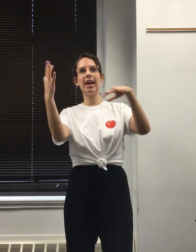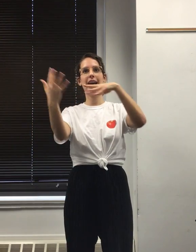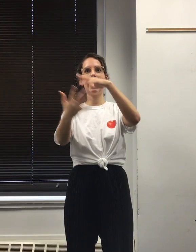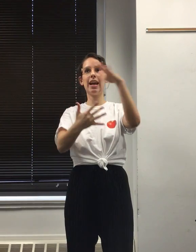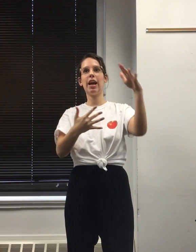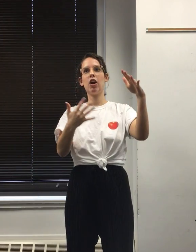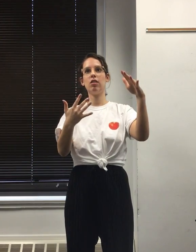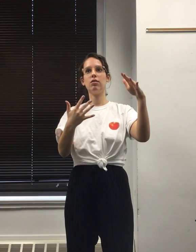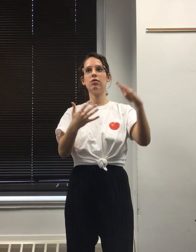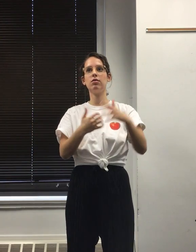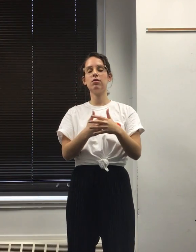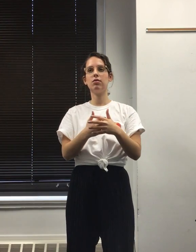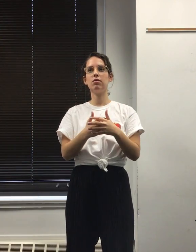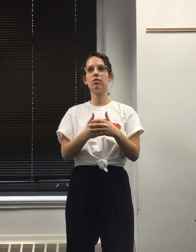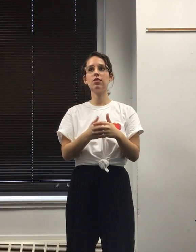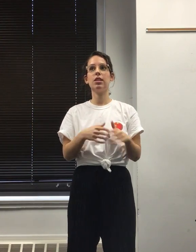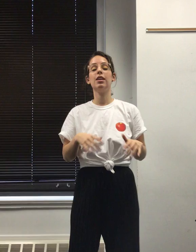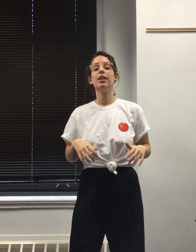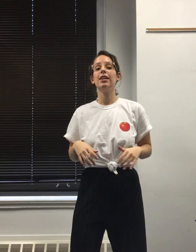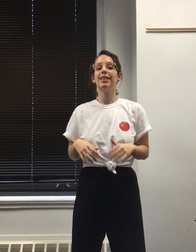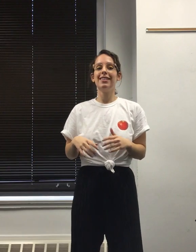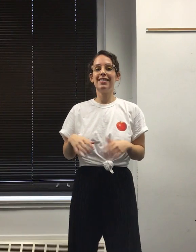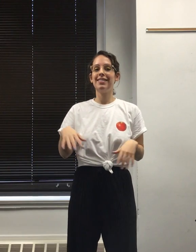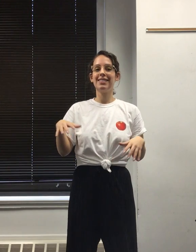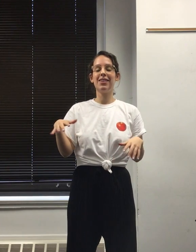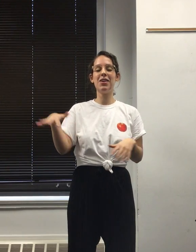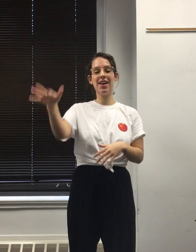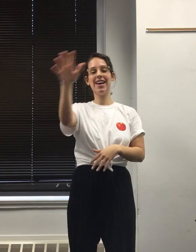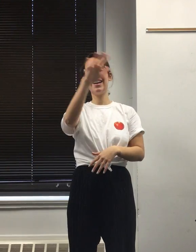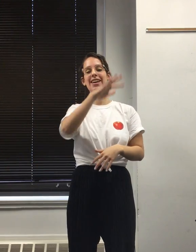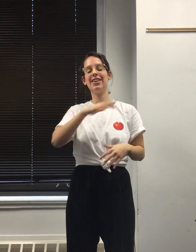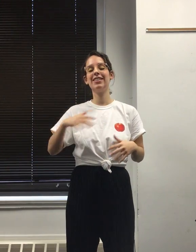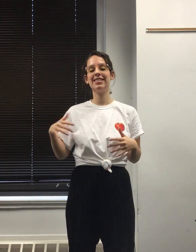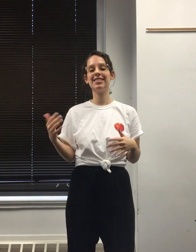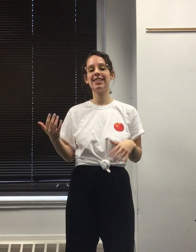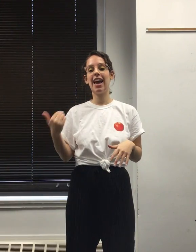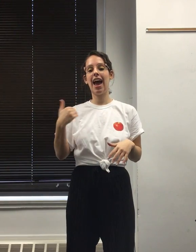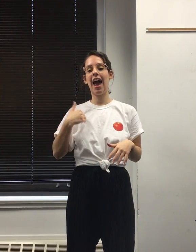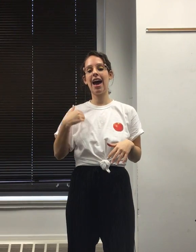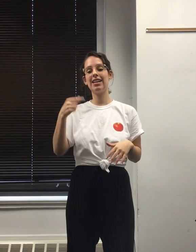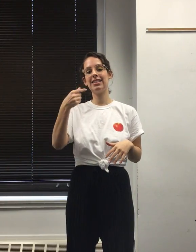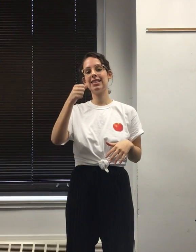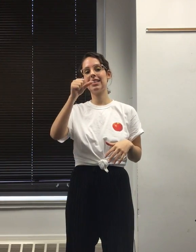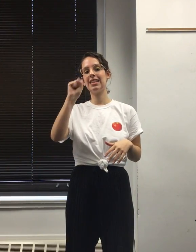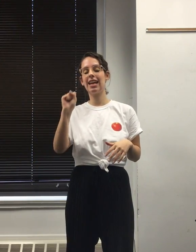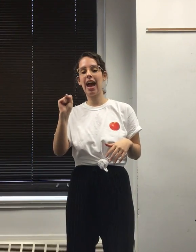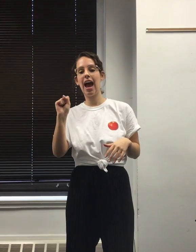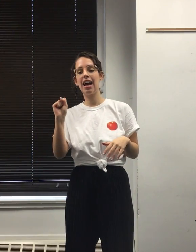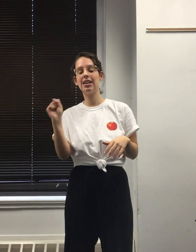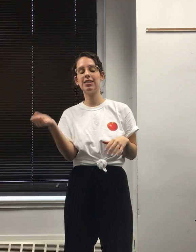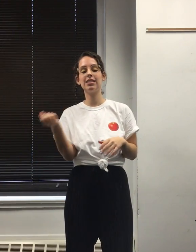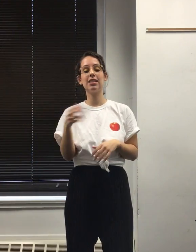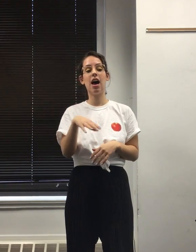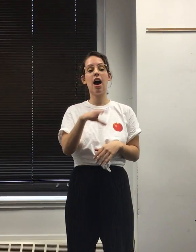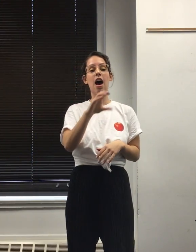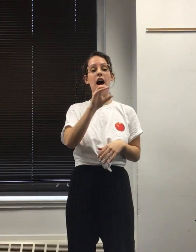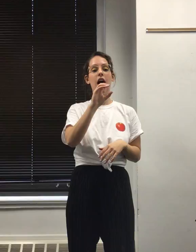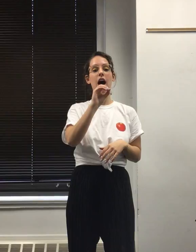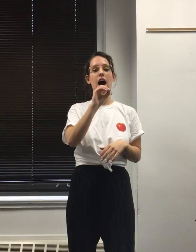Air is made of gas molecules, whether that's oxygen or carbon dioxide or nitrogen.